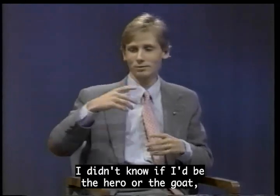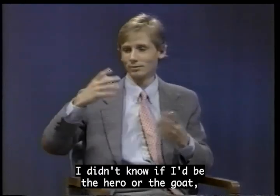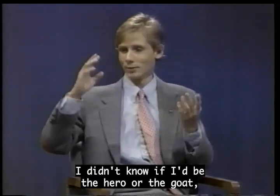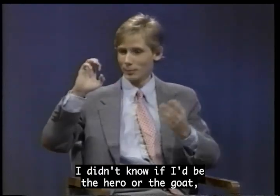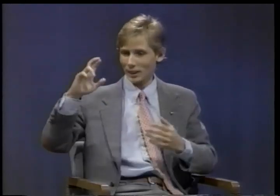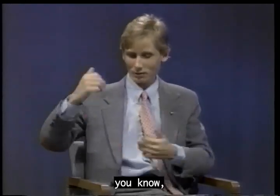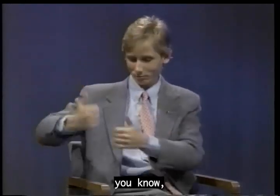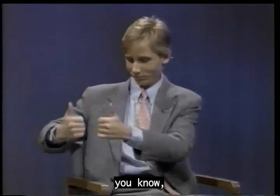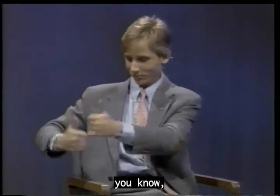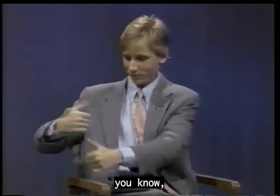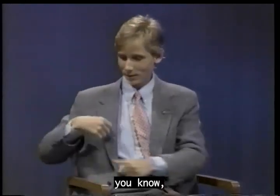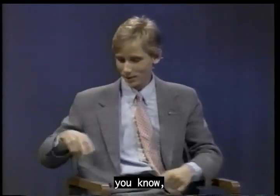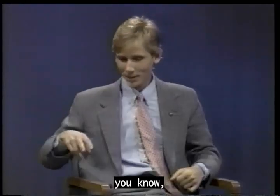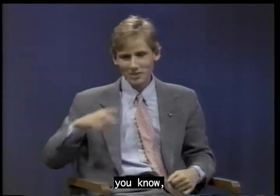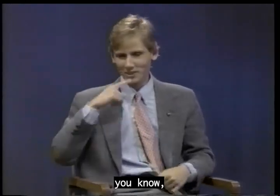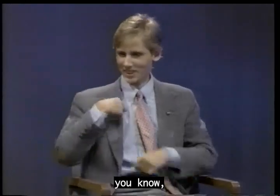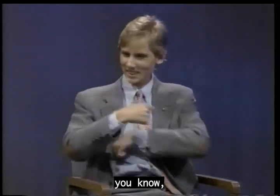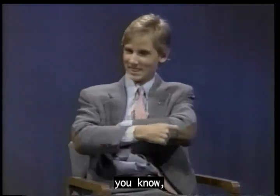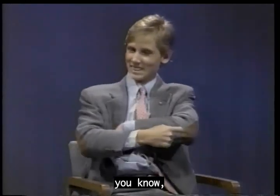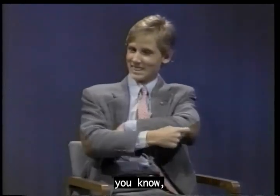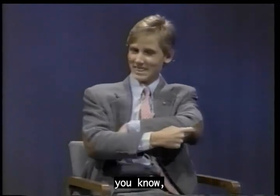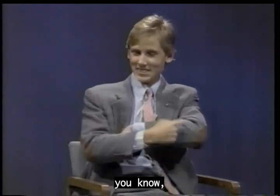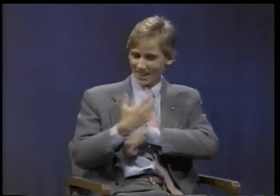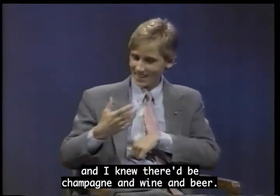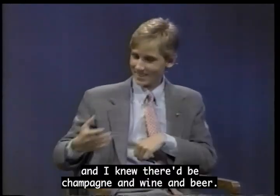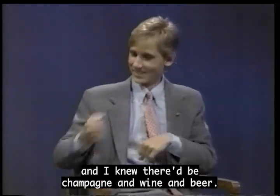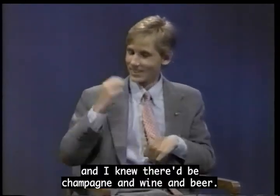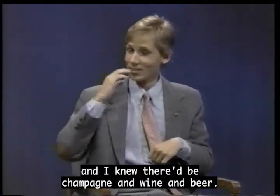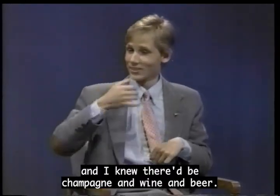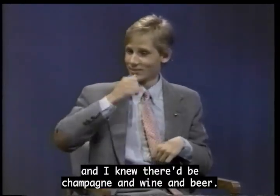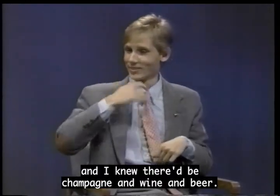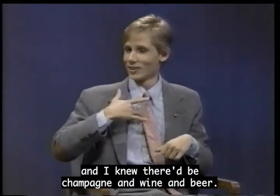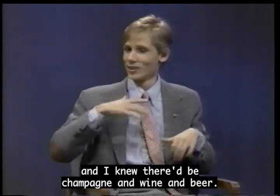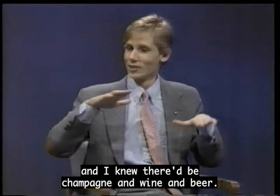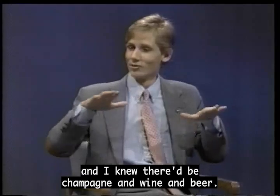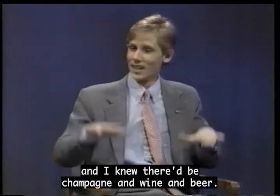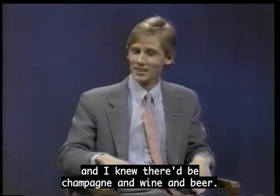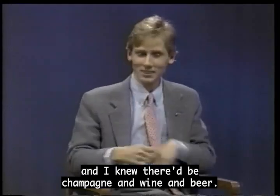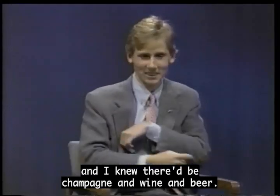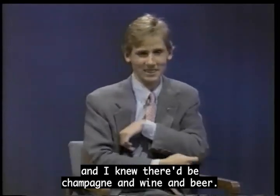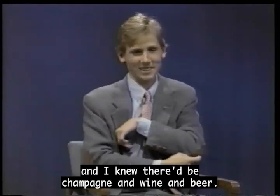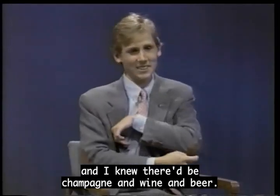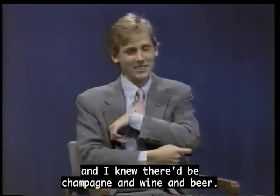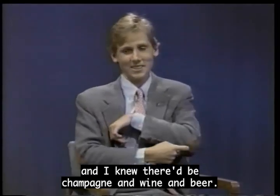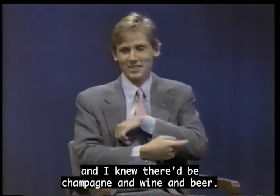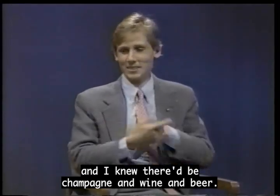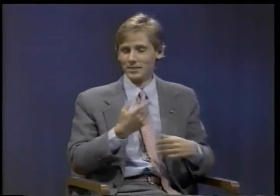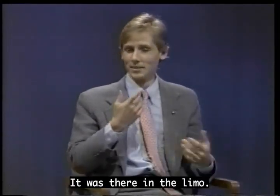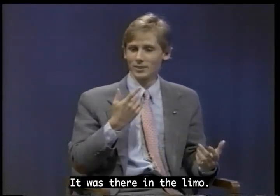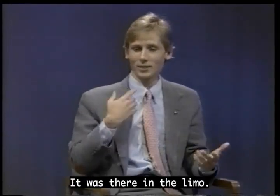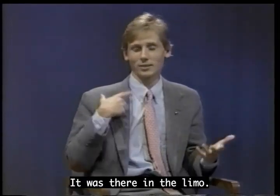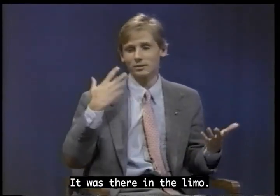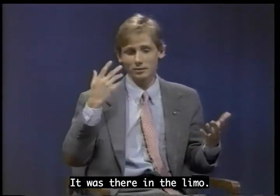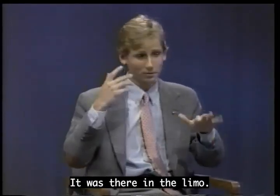and I knew there'd be champagne and wine and beer. It was there in the limo. I was just so tempted to have a drink and